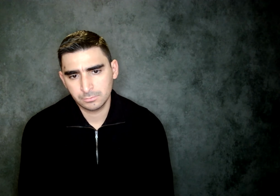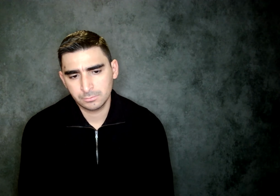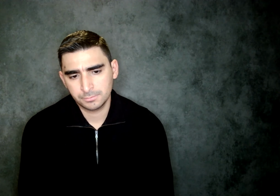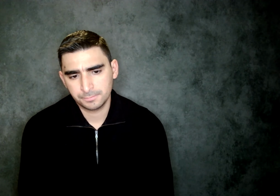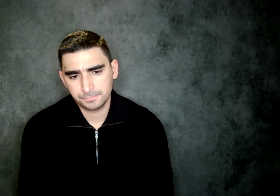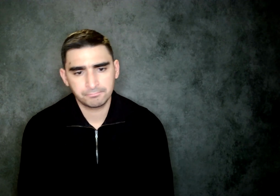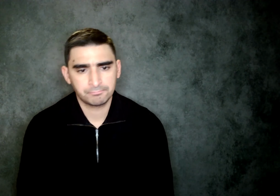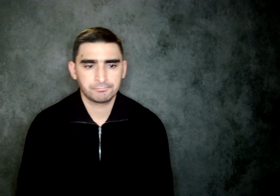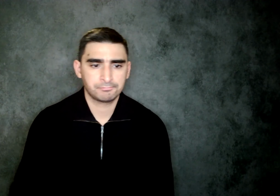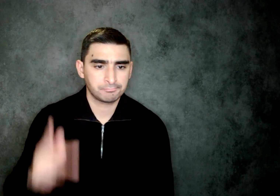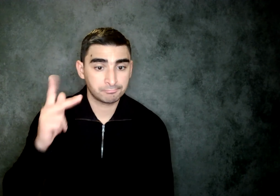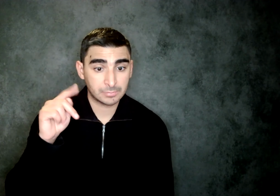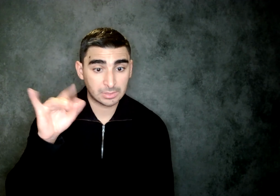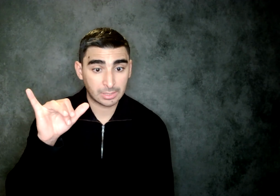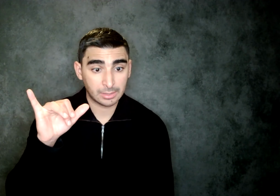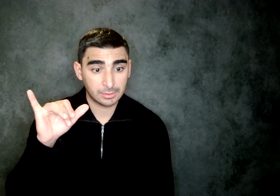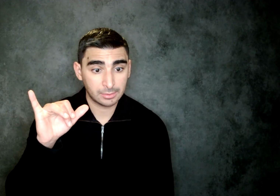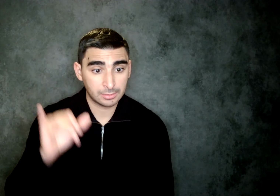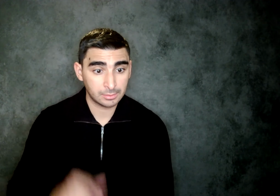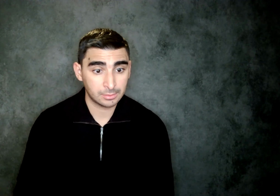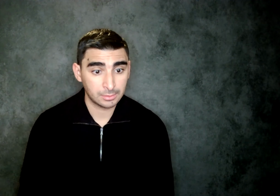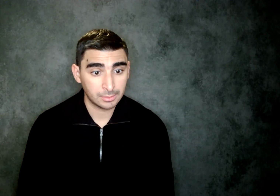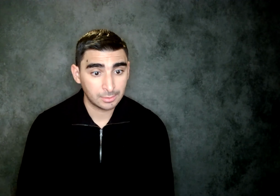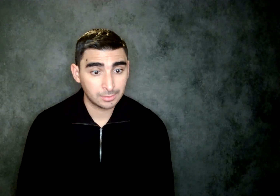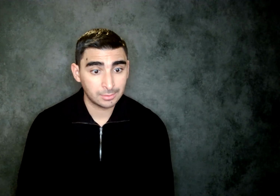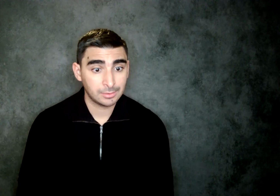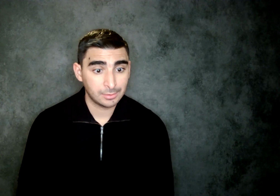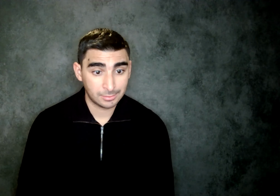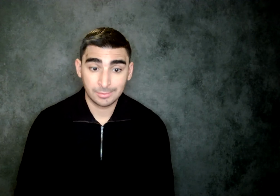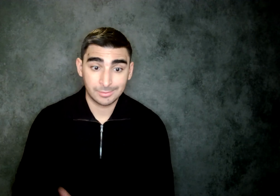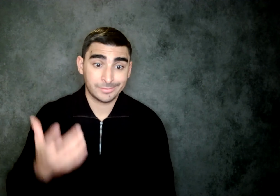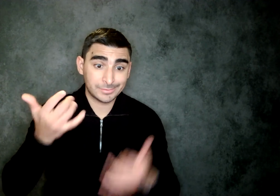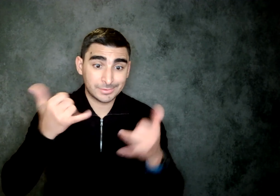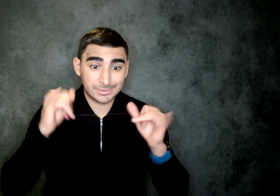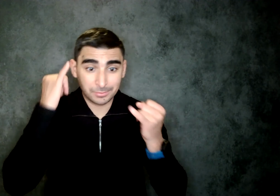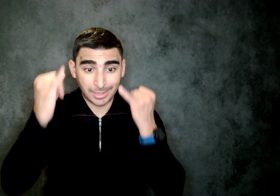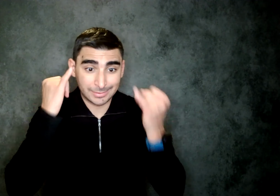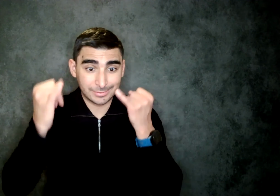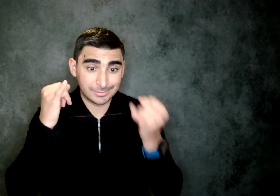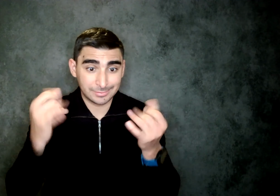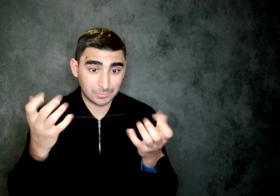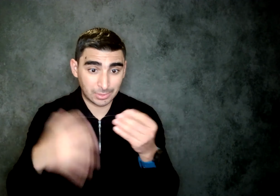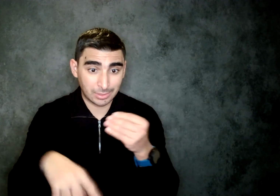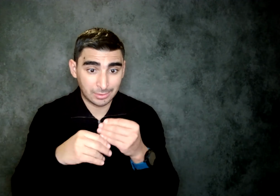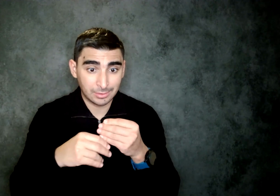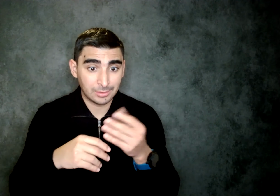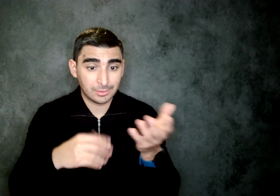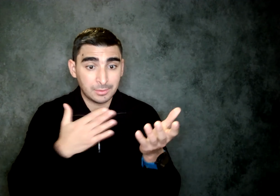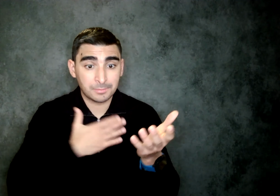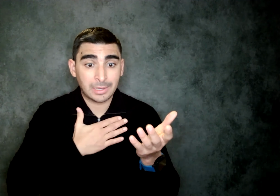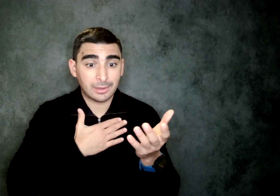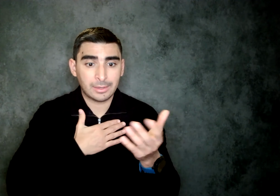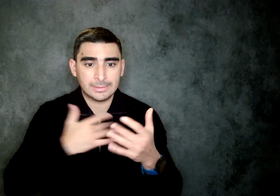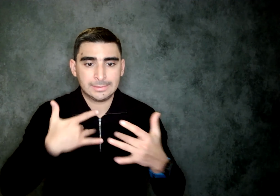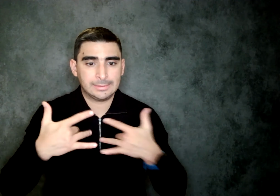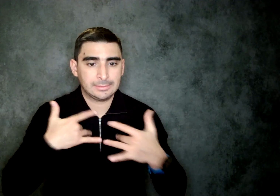Kathy, you have your hand up. Yeah, since we're still talking ideas, my main concerns